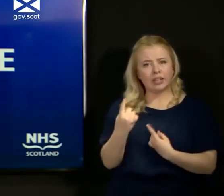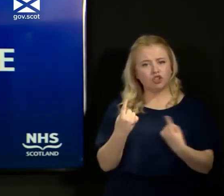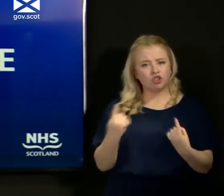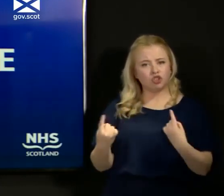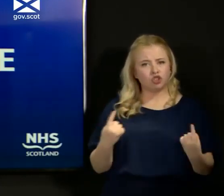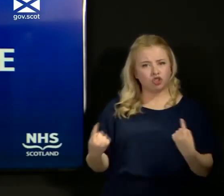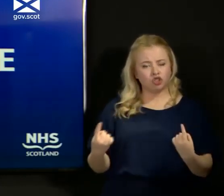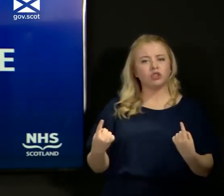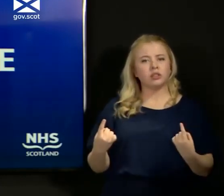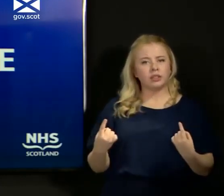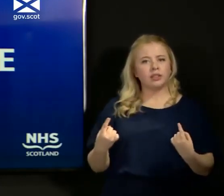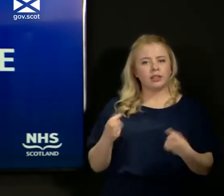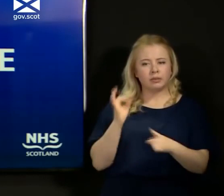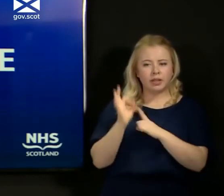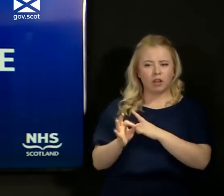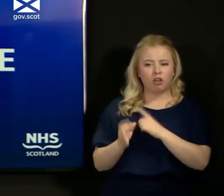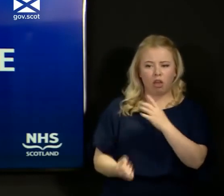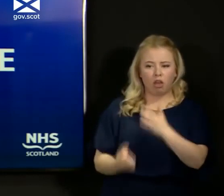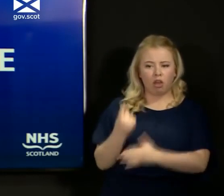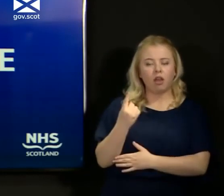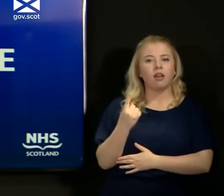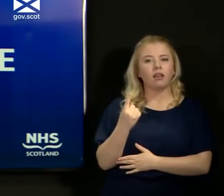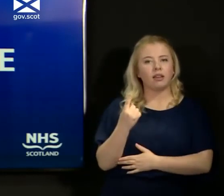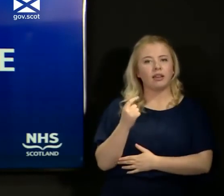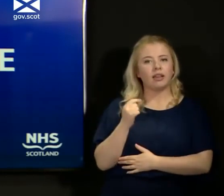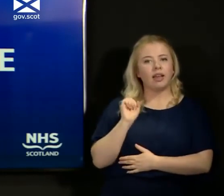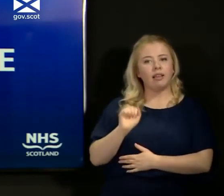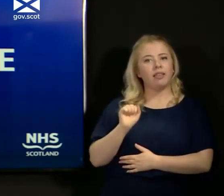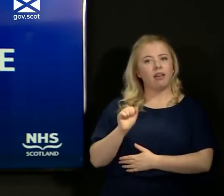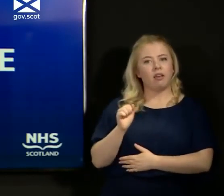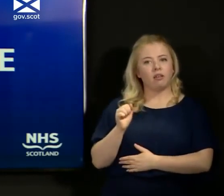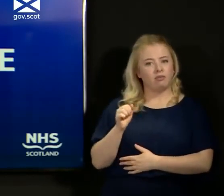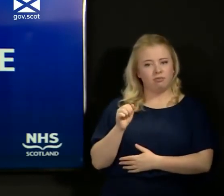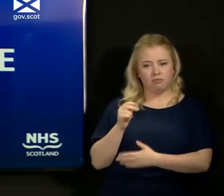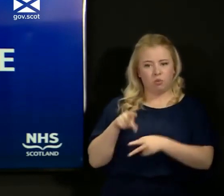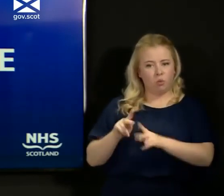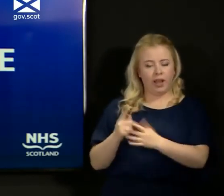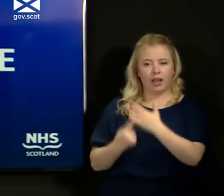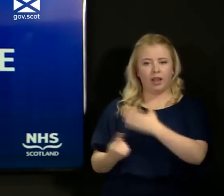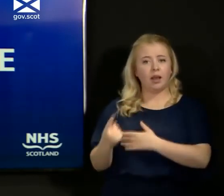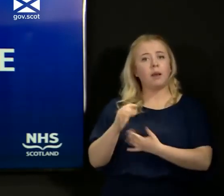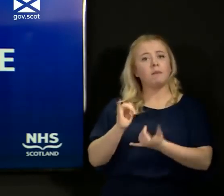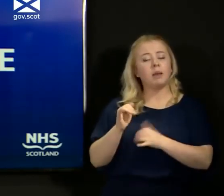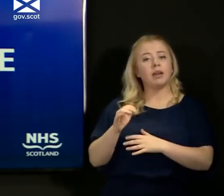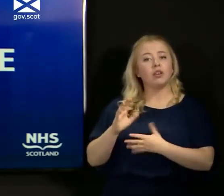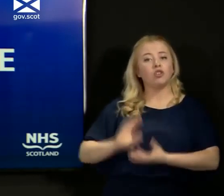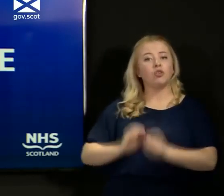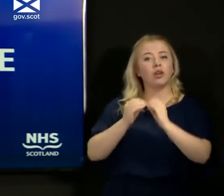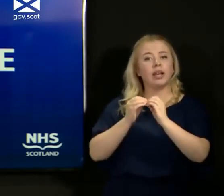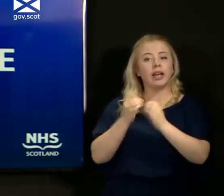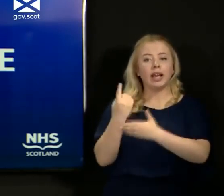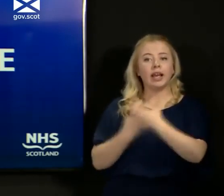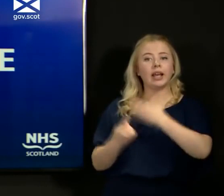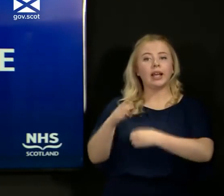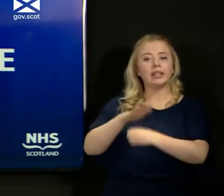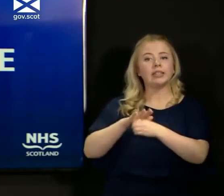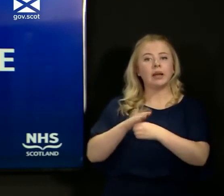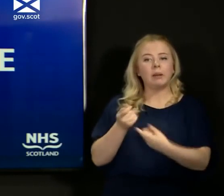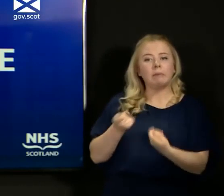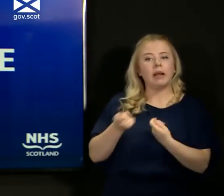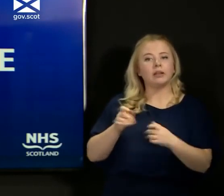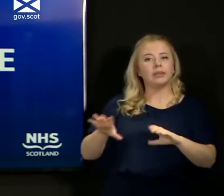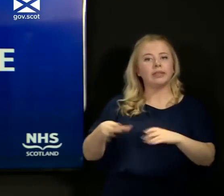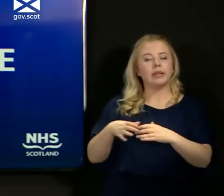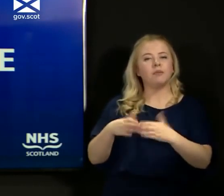of those particular incidents on their particular merits, perhaps form an incident management team to for the more